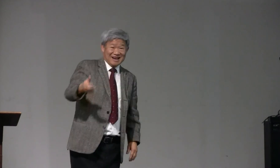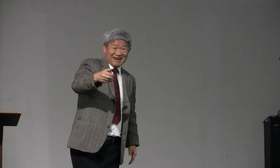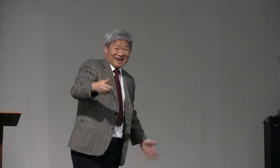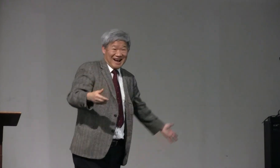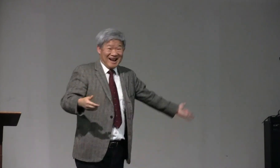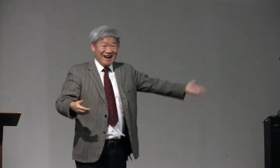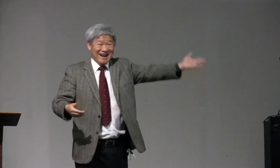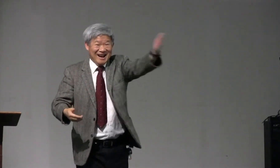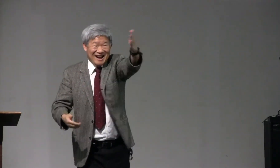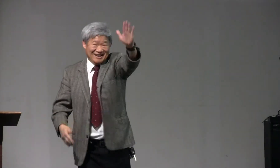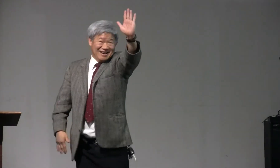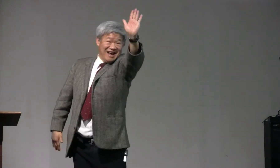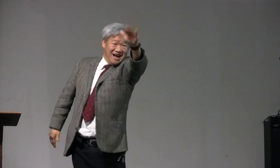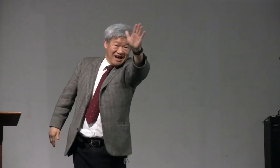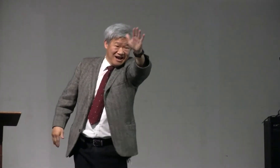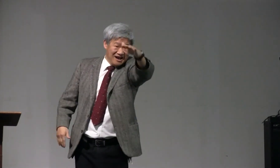Long ago,